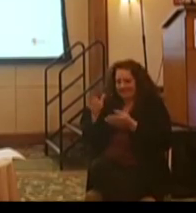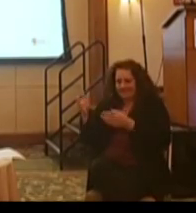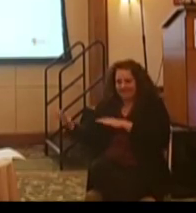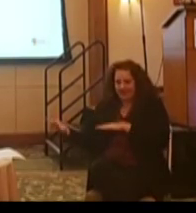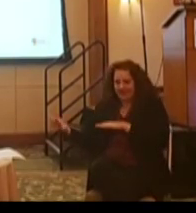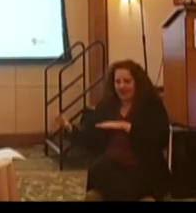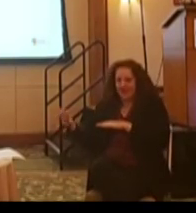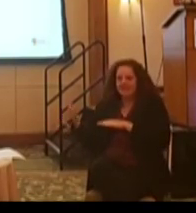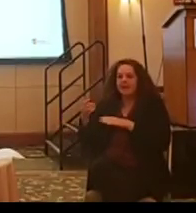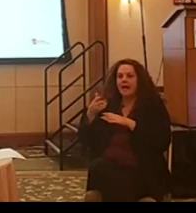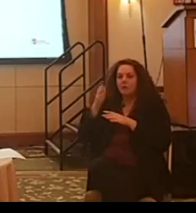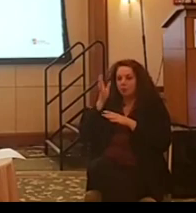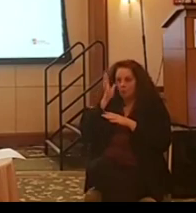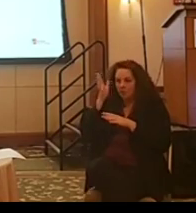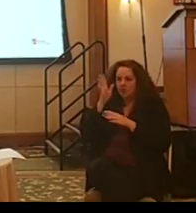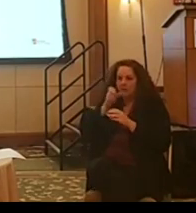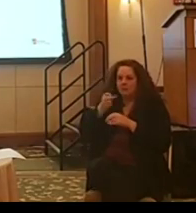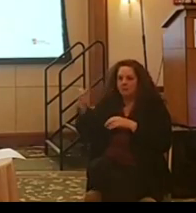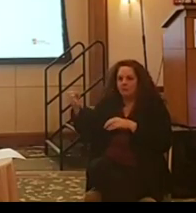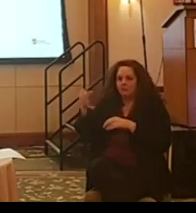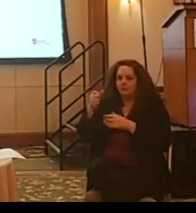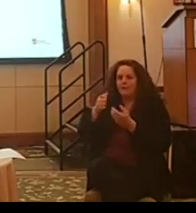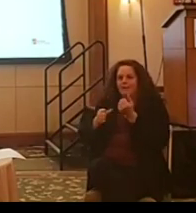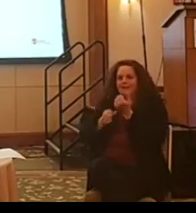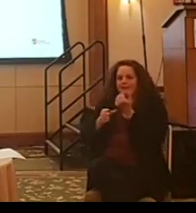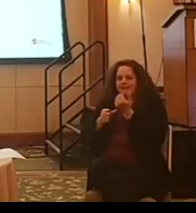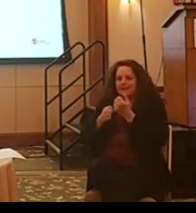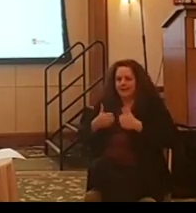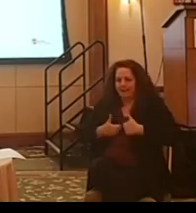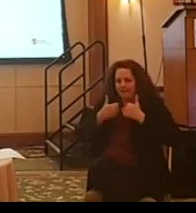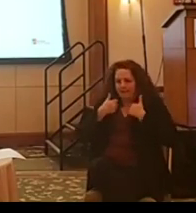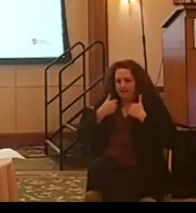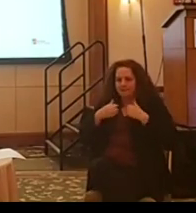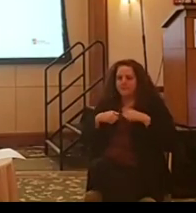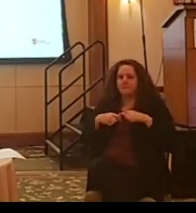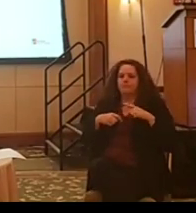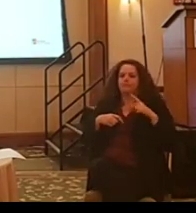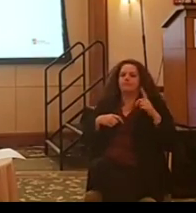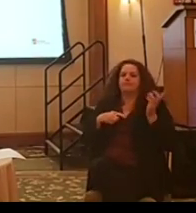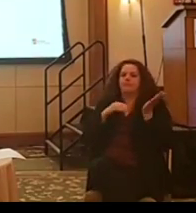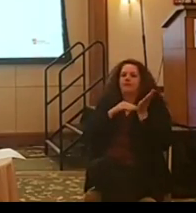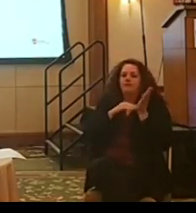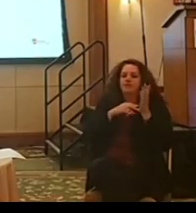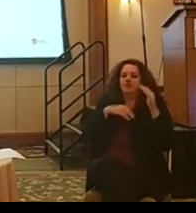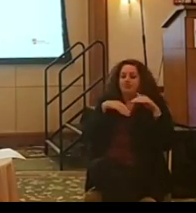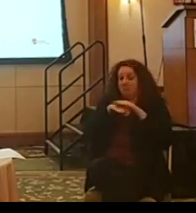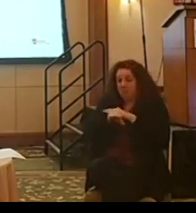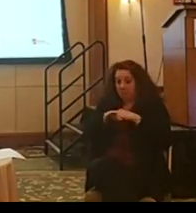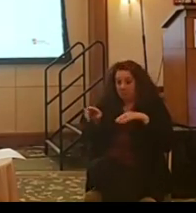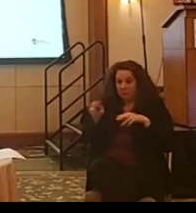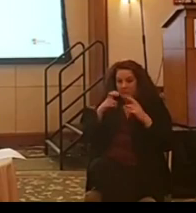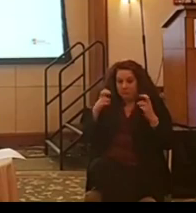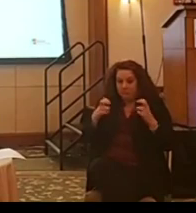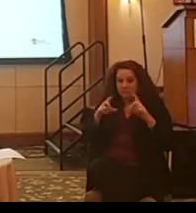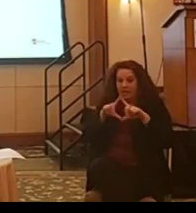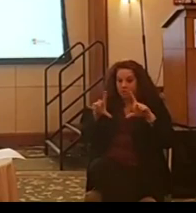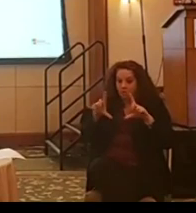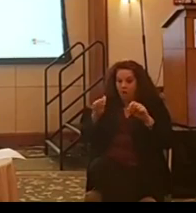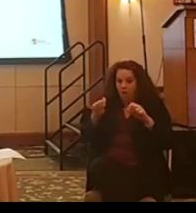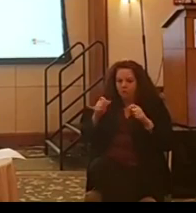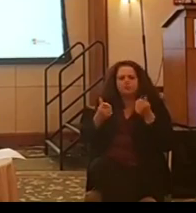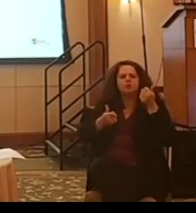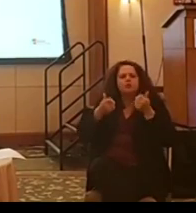came in, and he was with his physician, and his physician asked, which of these issues would you like to